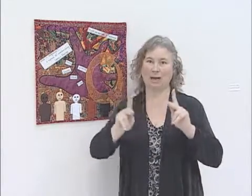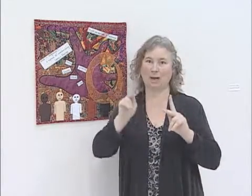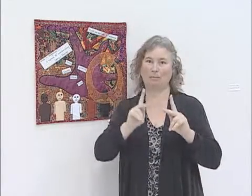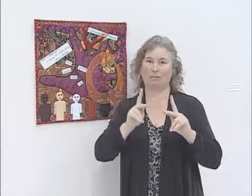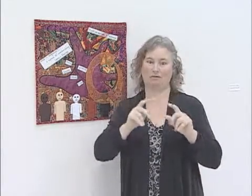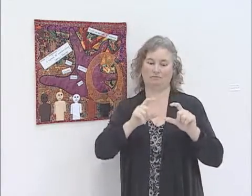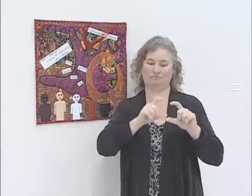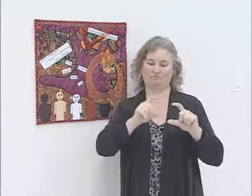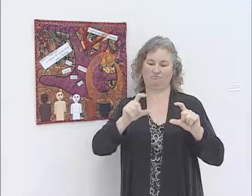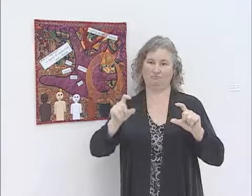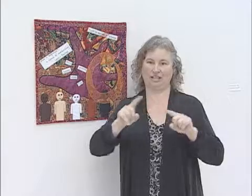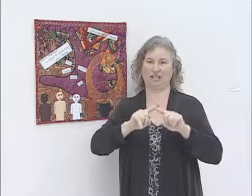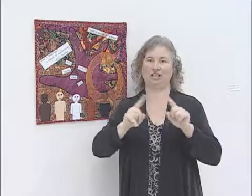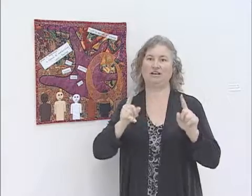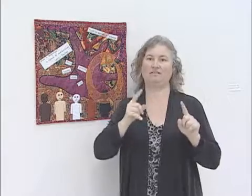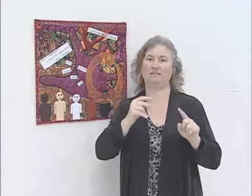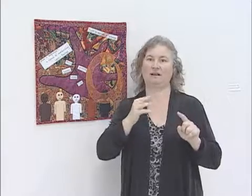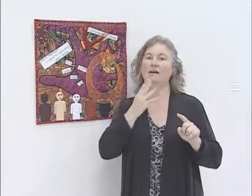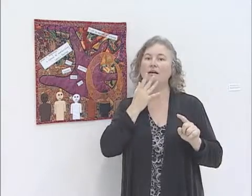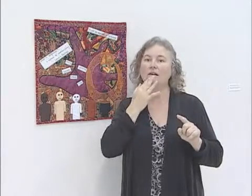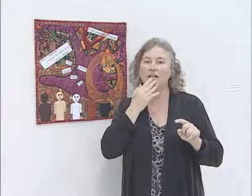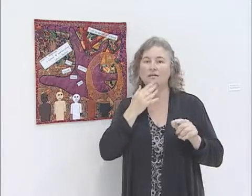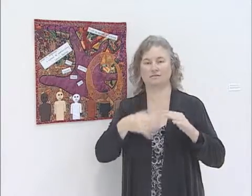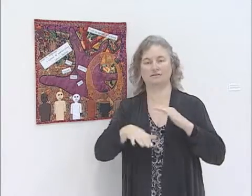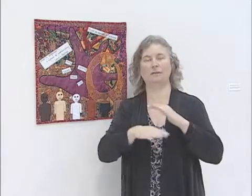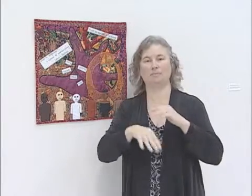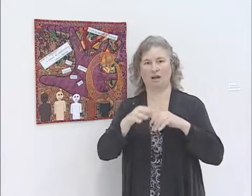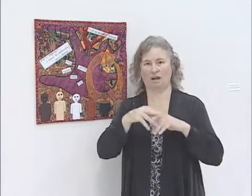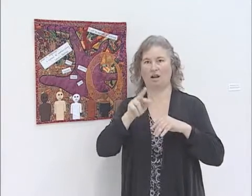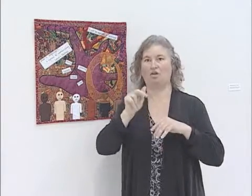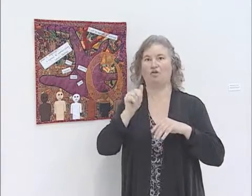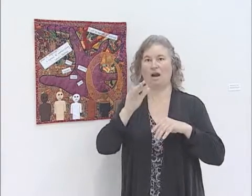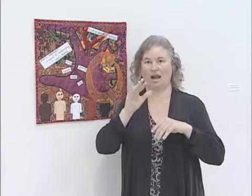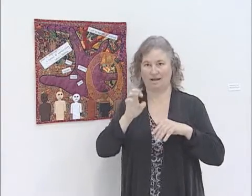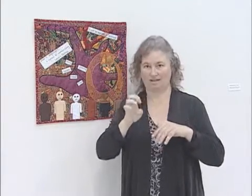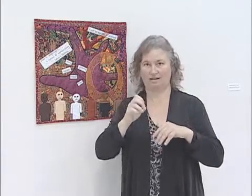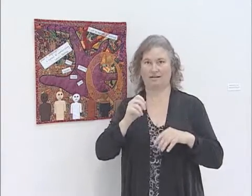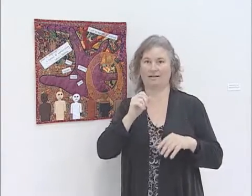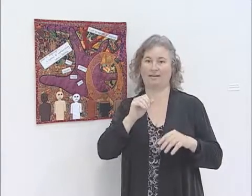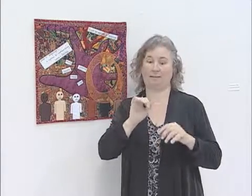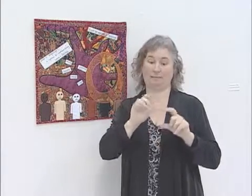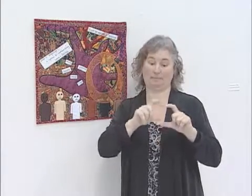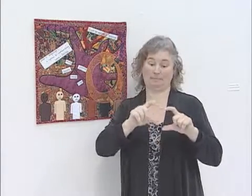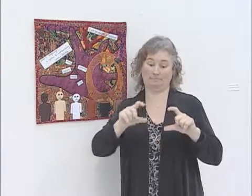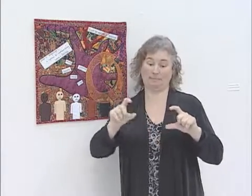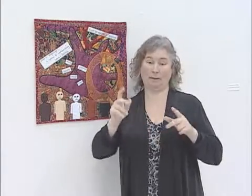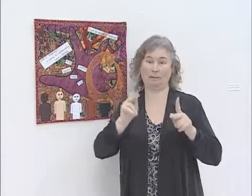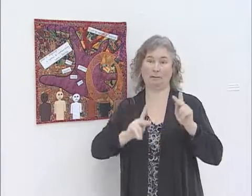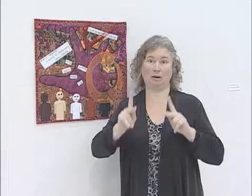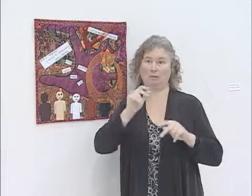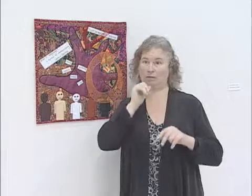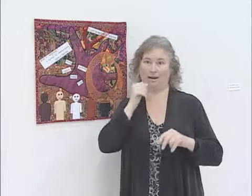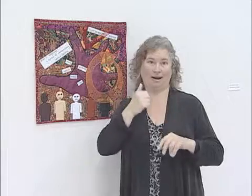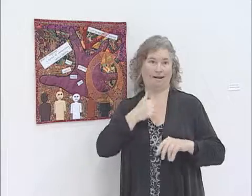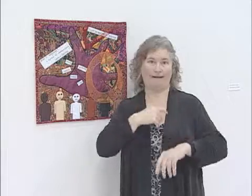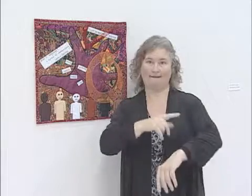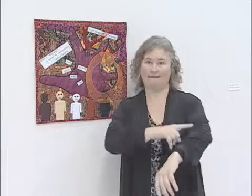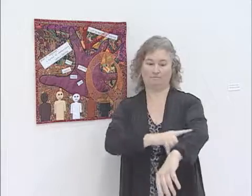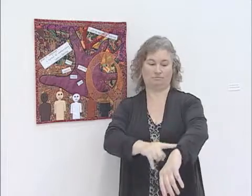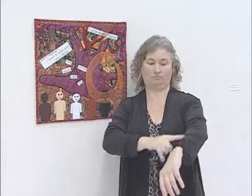I put in the quilt these representations of people of different colors because I wanted to represent different races. You may notice that these